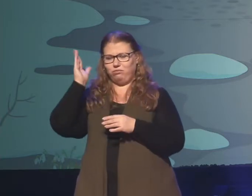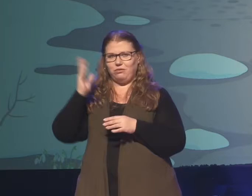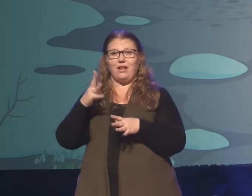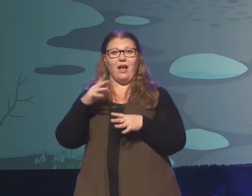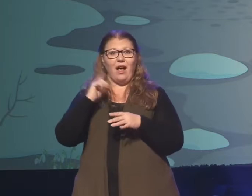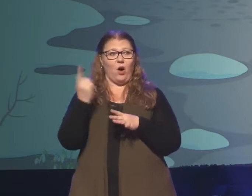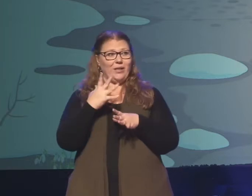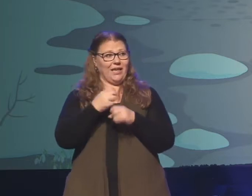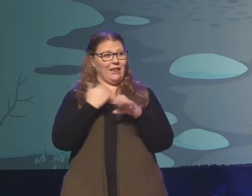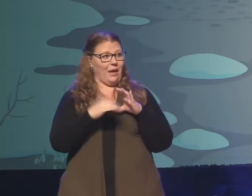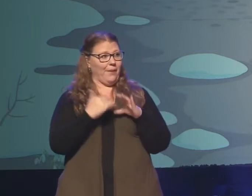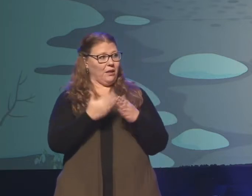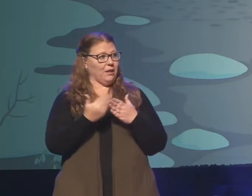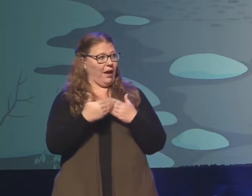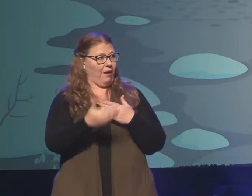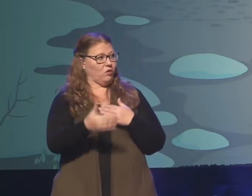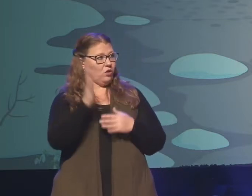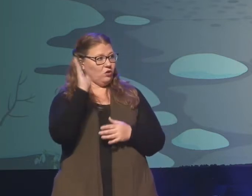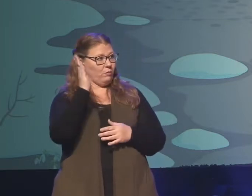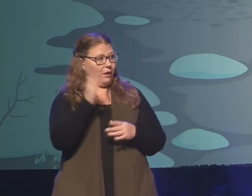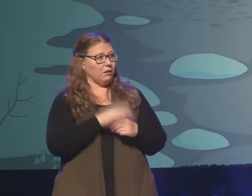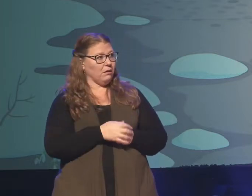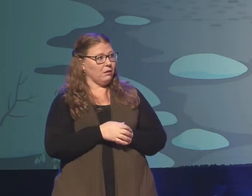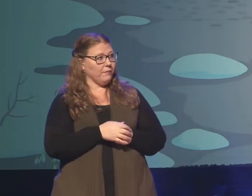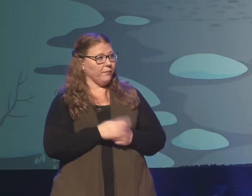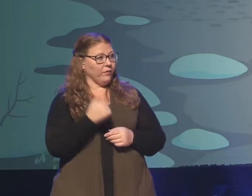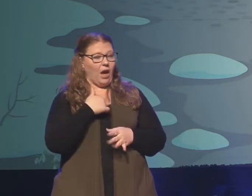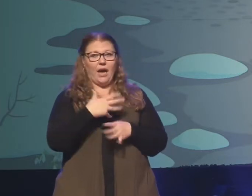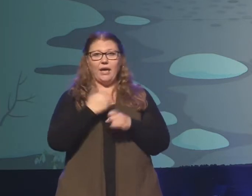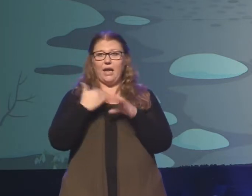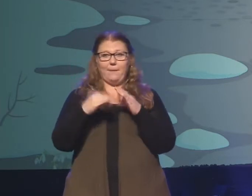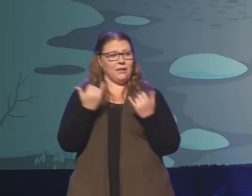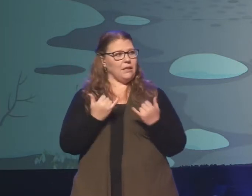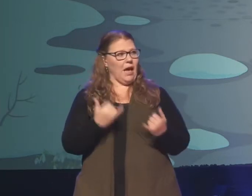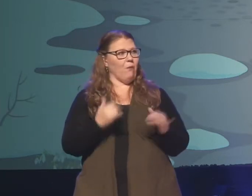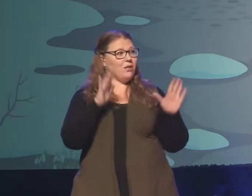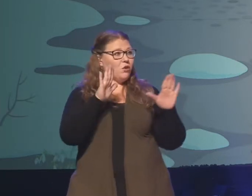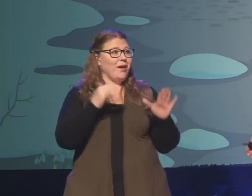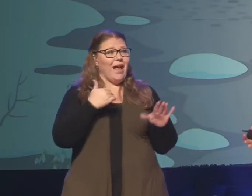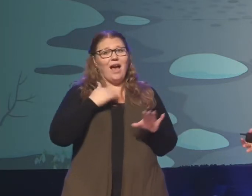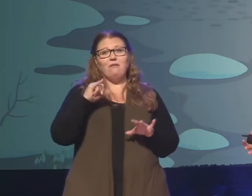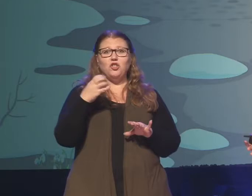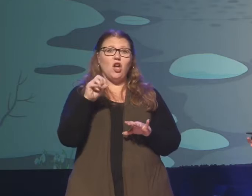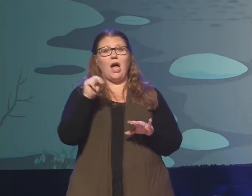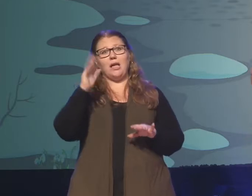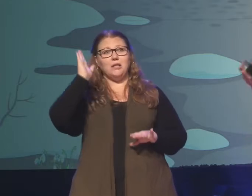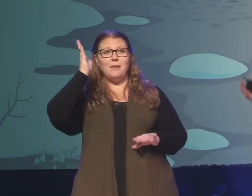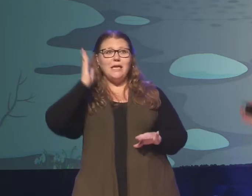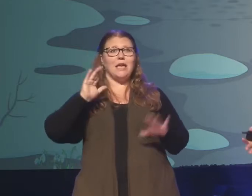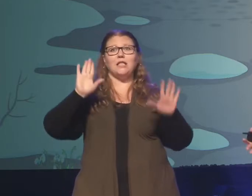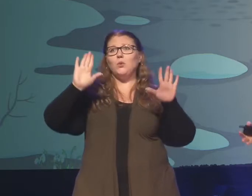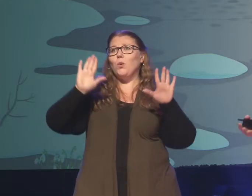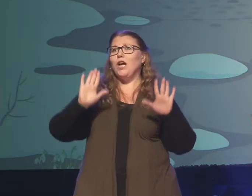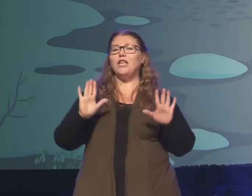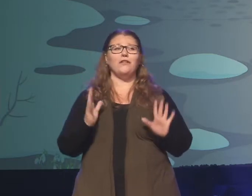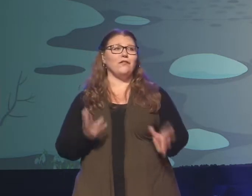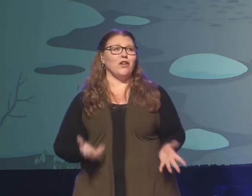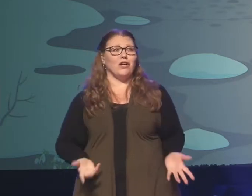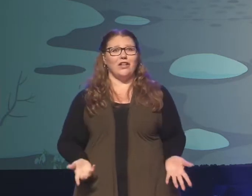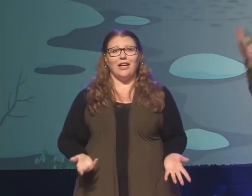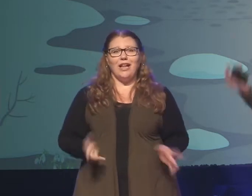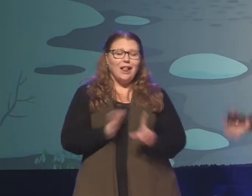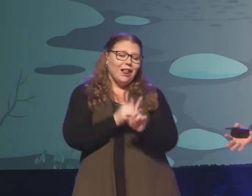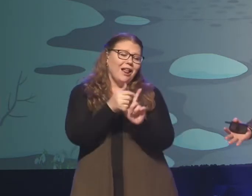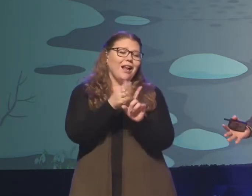you speak, John. Did you used to get emails after you spoke? So I get emails now like, it's so great to have John speaking. It's wonderful.